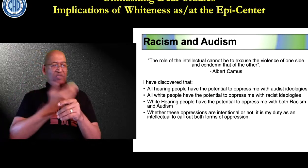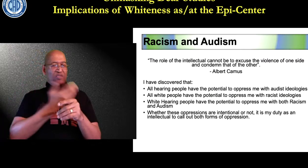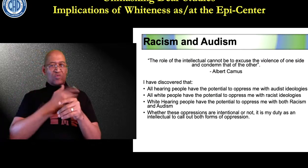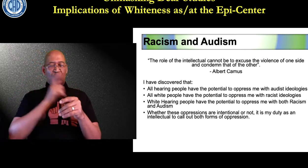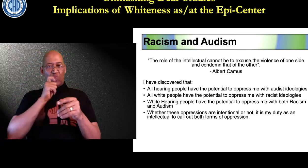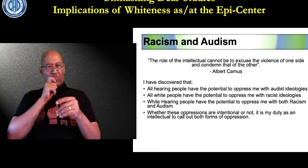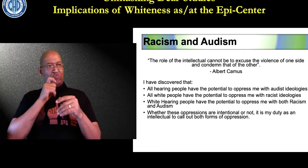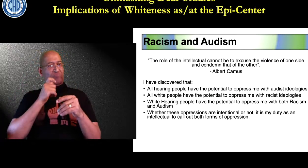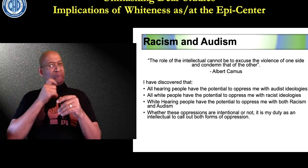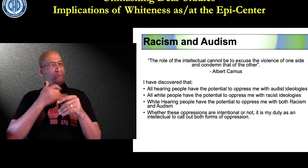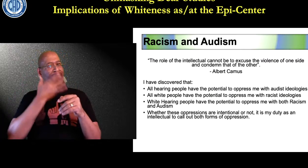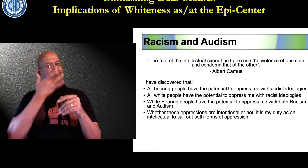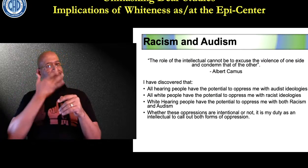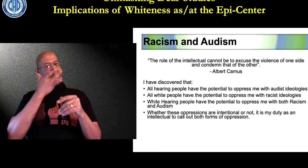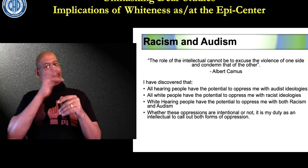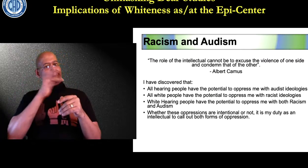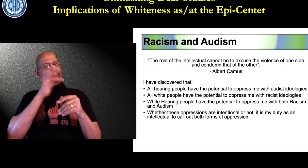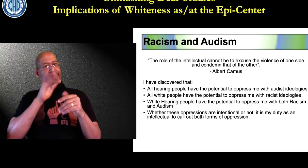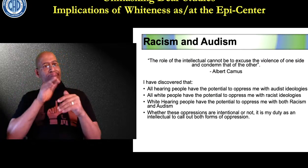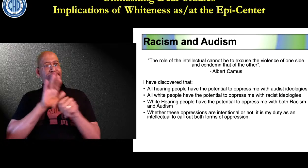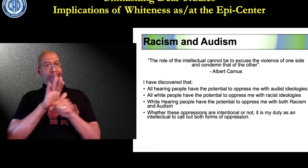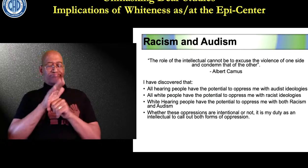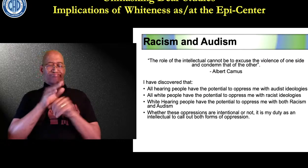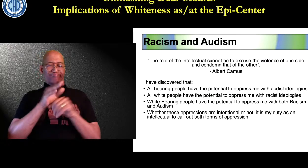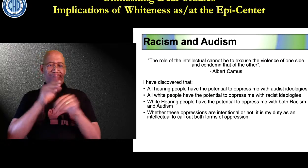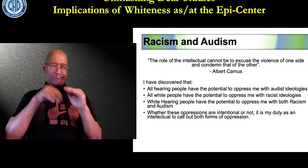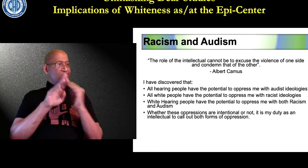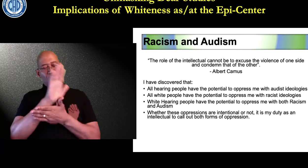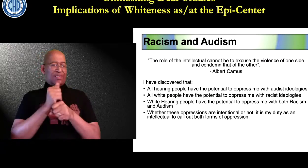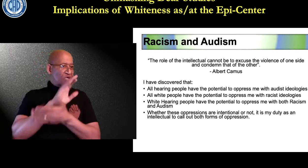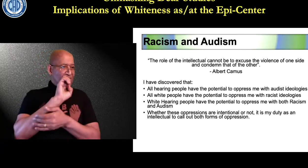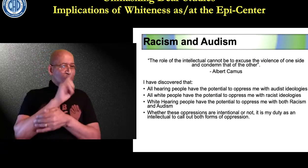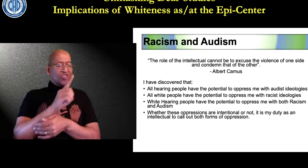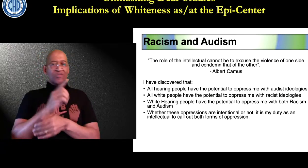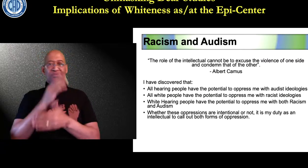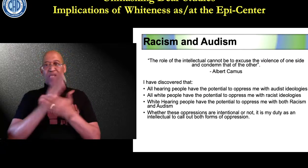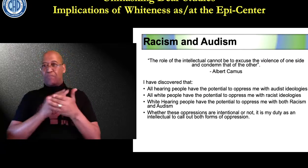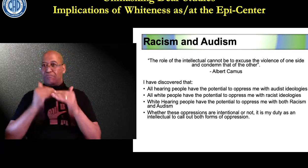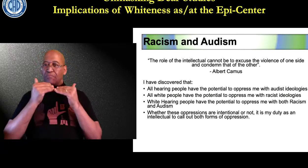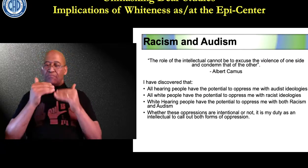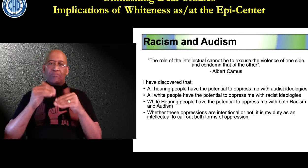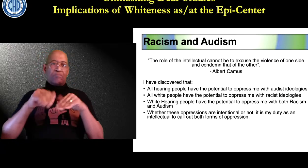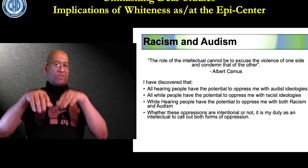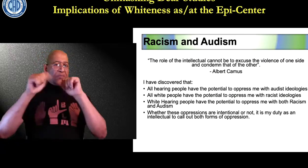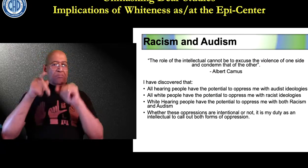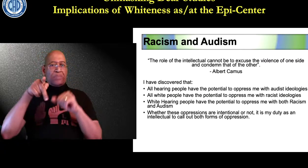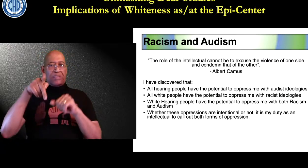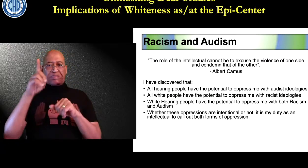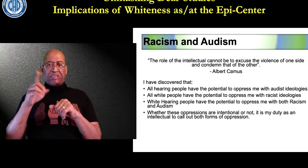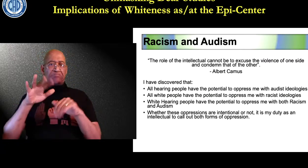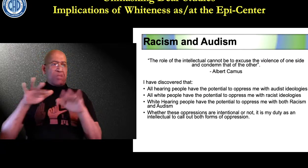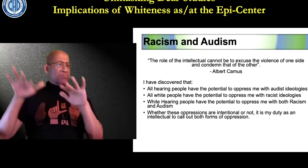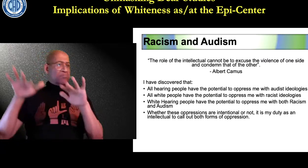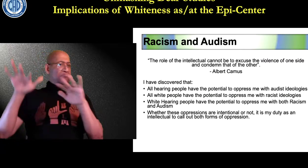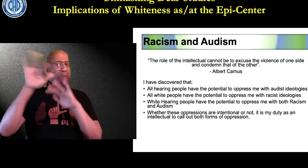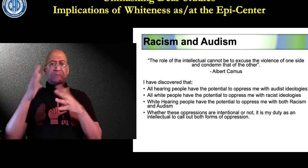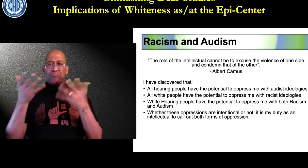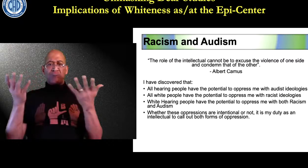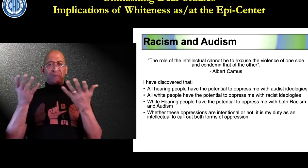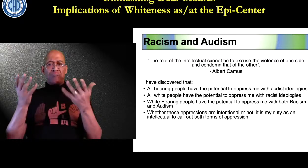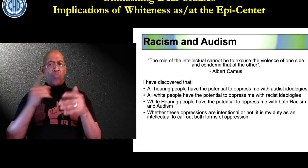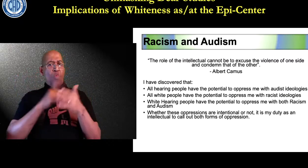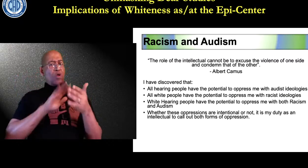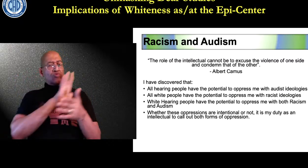What is the purpose of the intellectual if it cannot excuse the